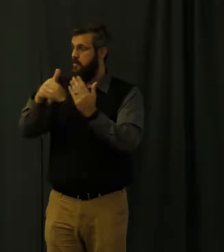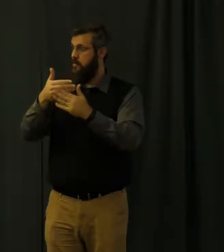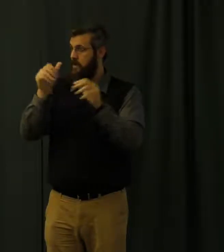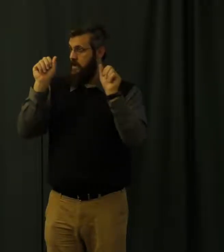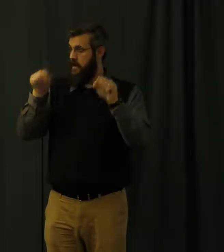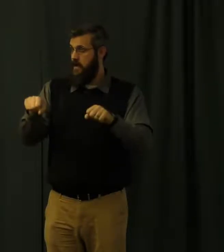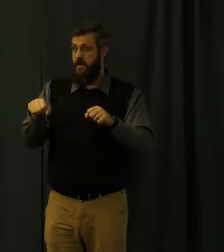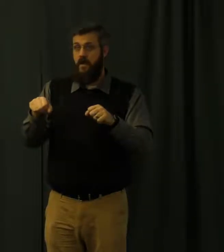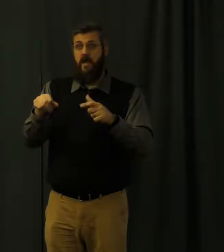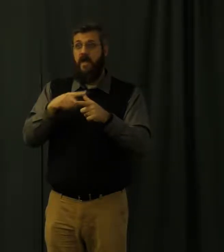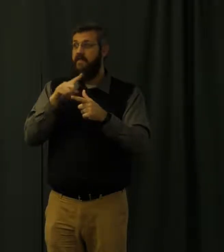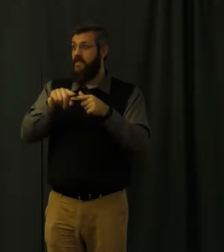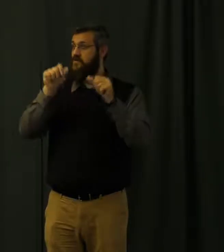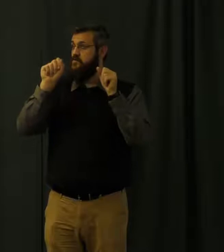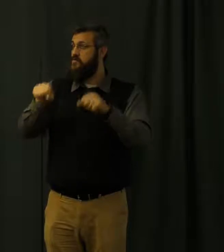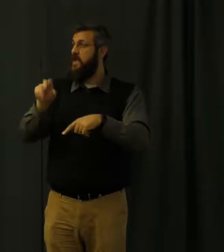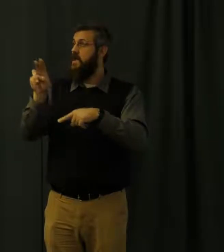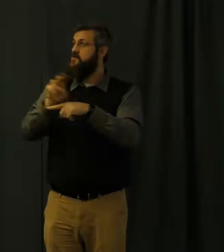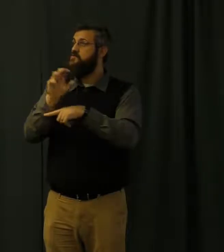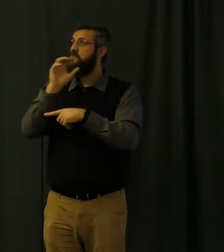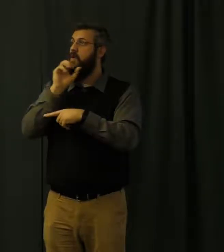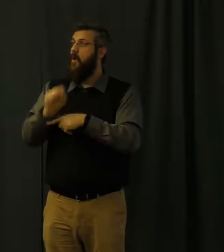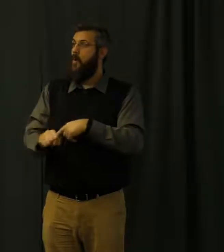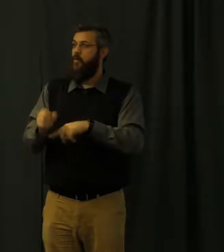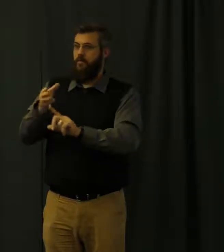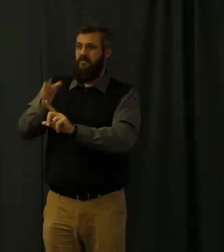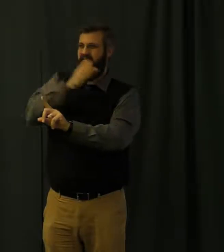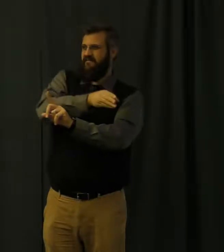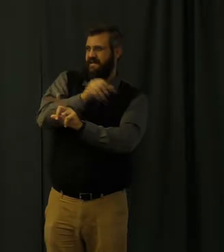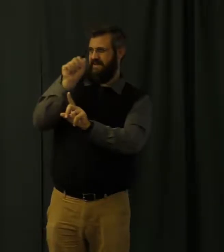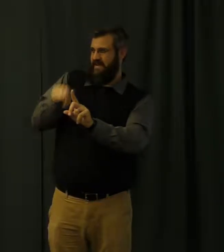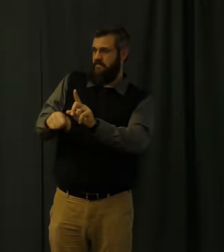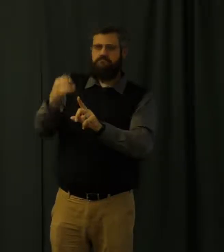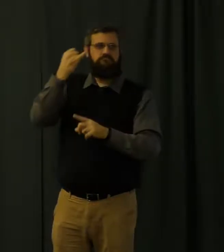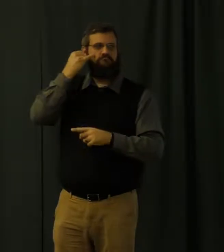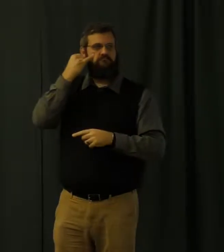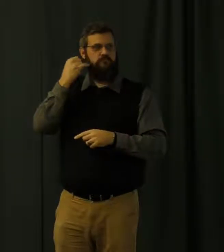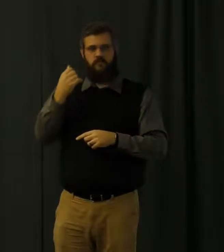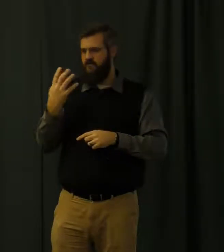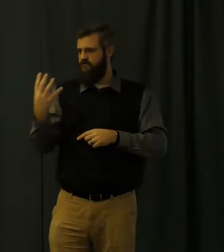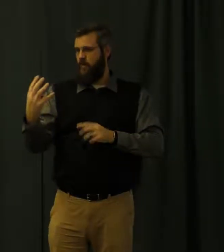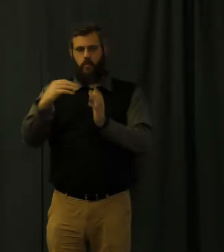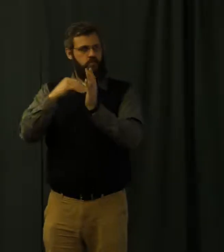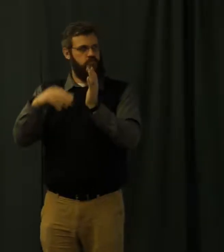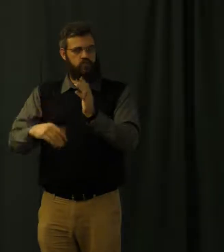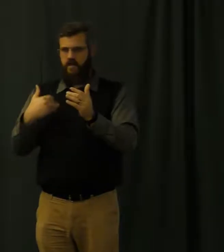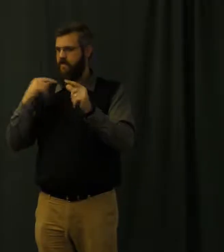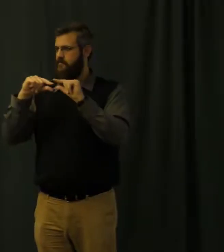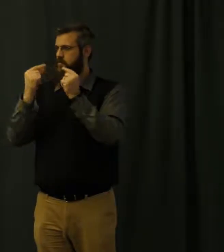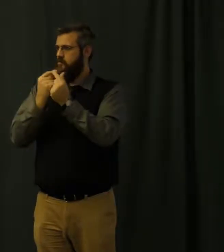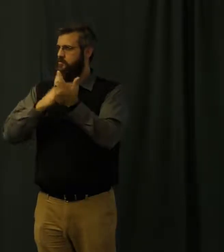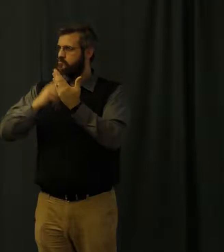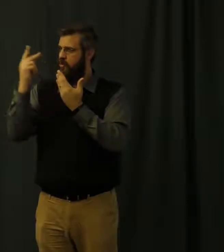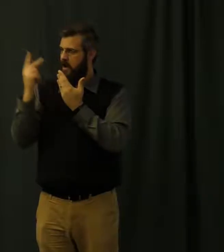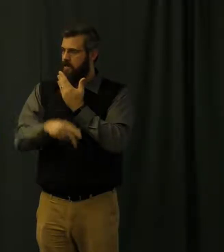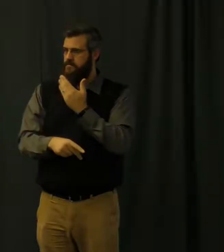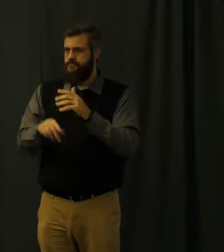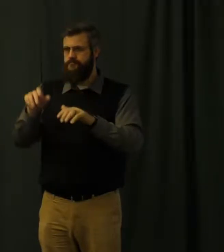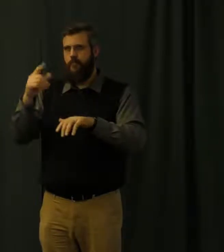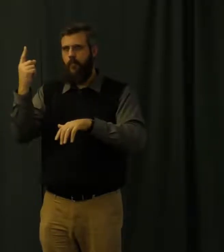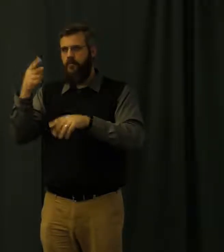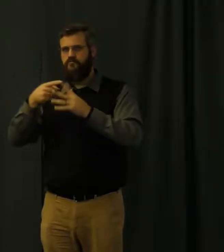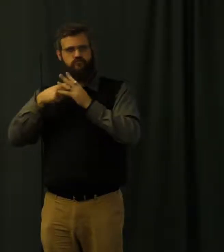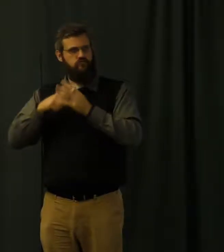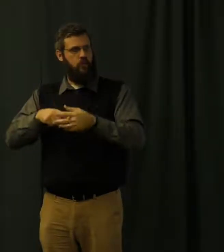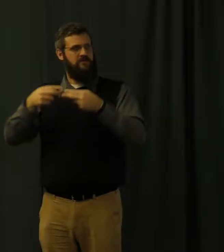you can revert back to any of those changes. So let's say that you have 4 kids working on a group project. One of them starts a